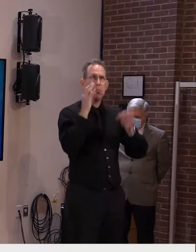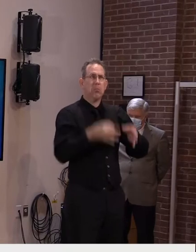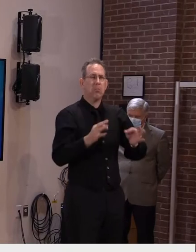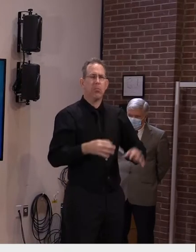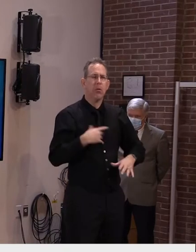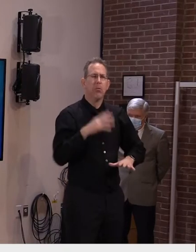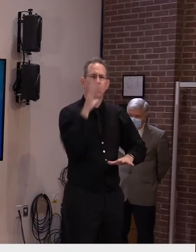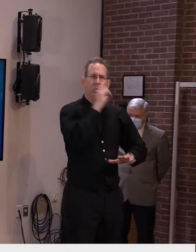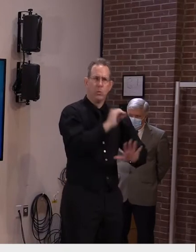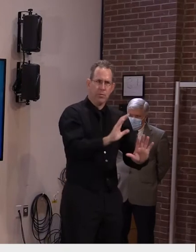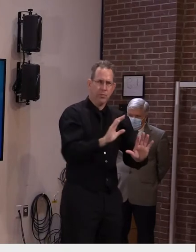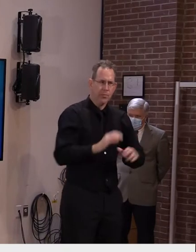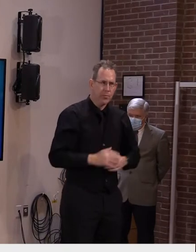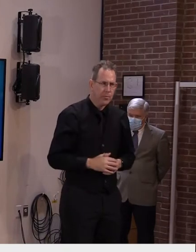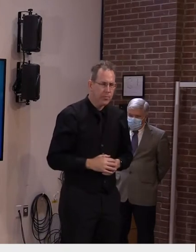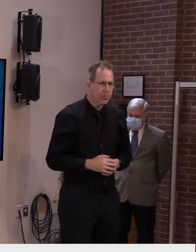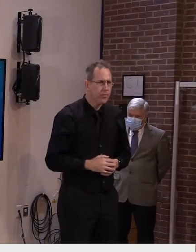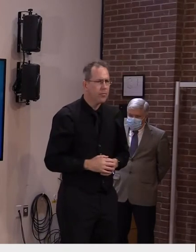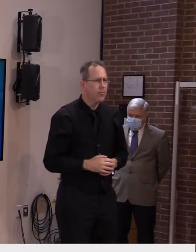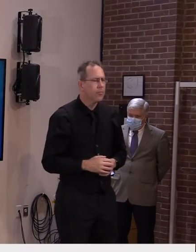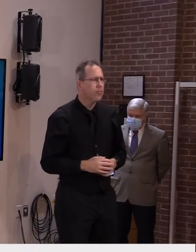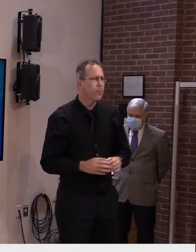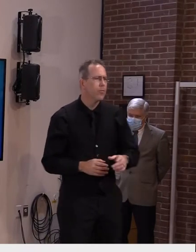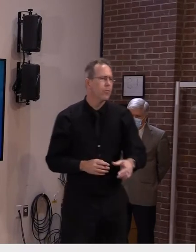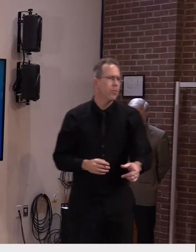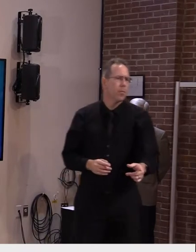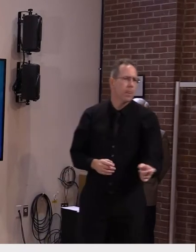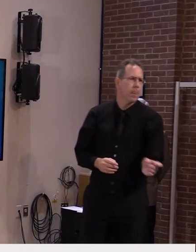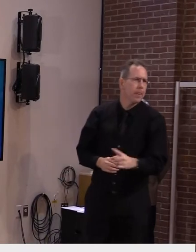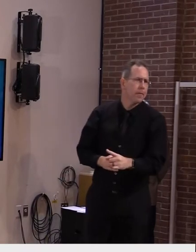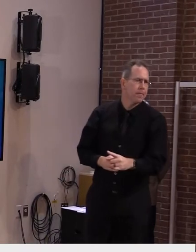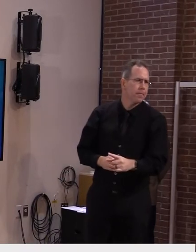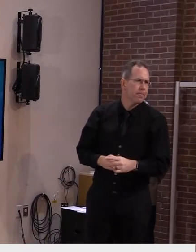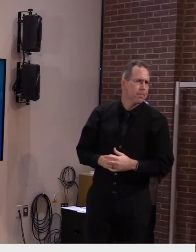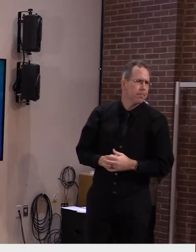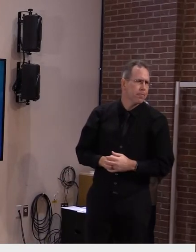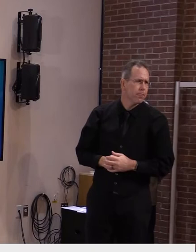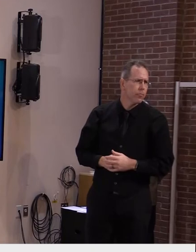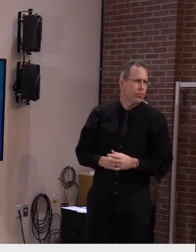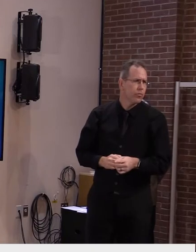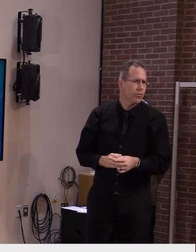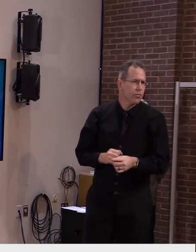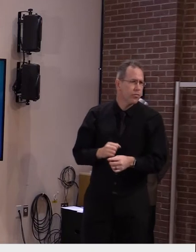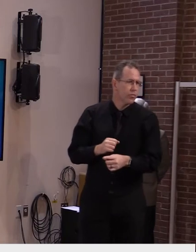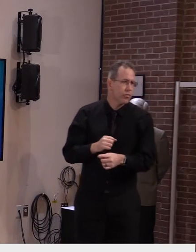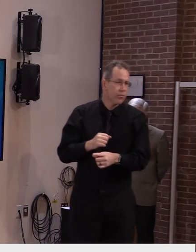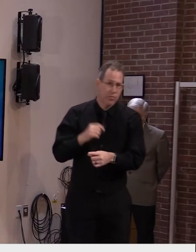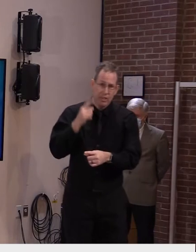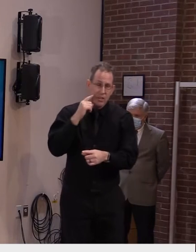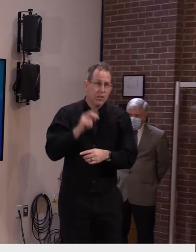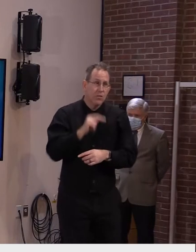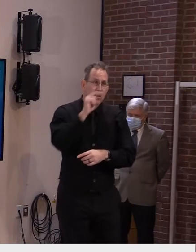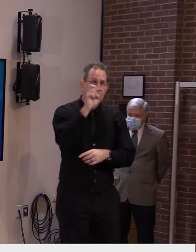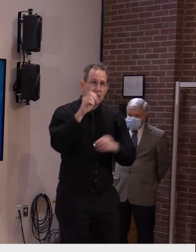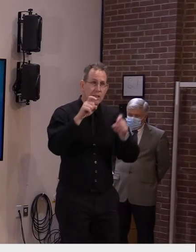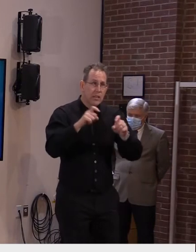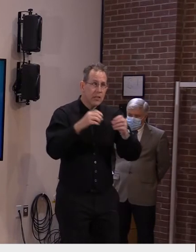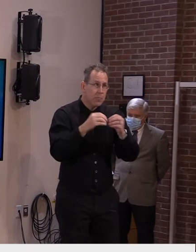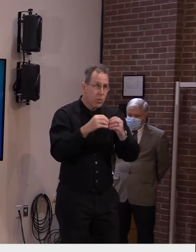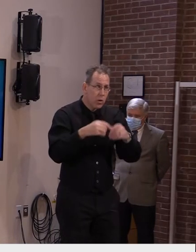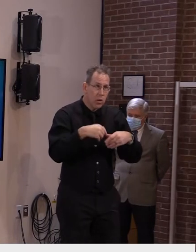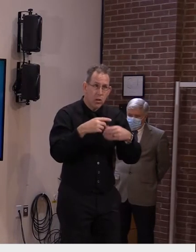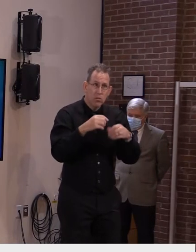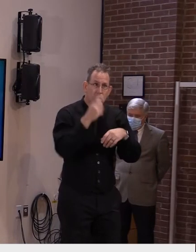So is it just a question then of scheduling more clinics and making vaccine doses more available? And in